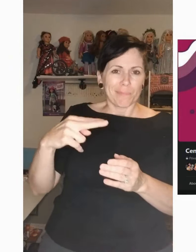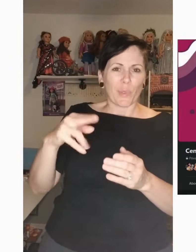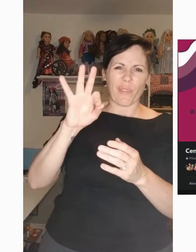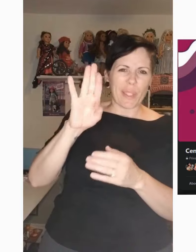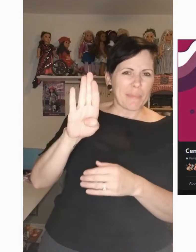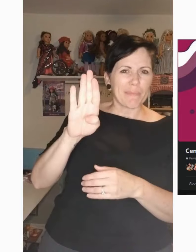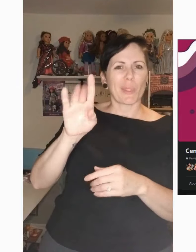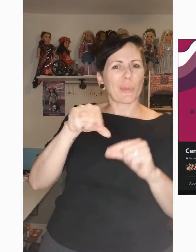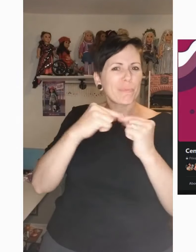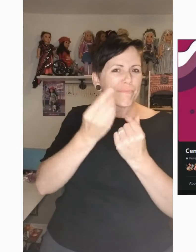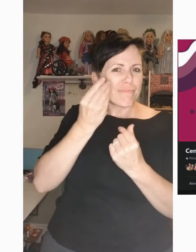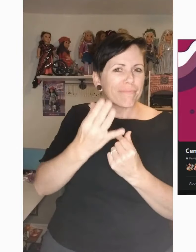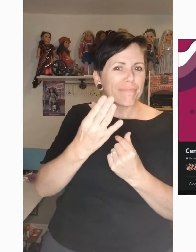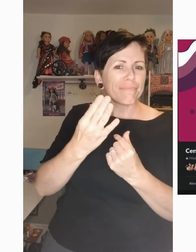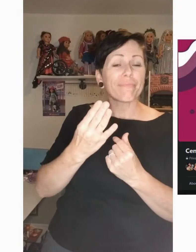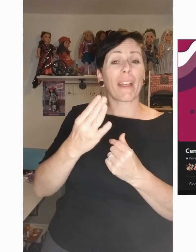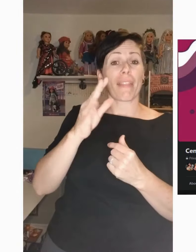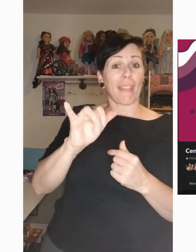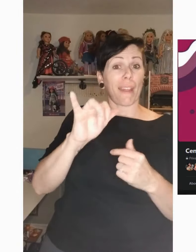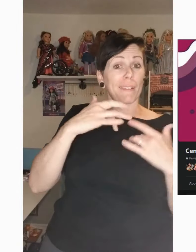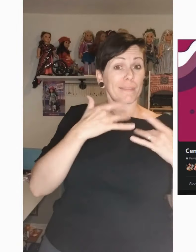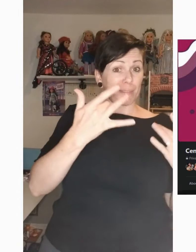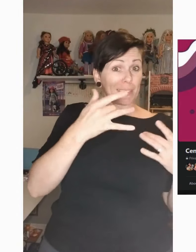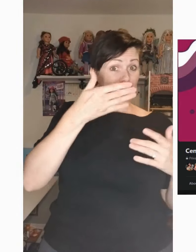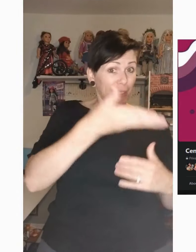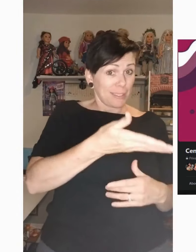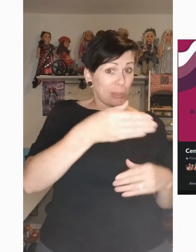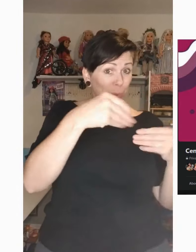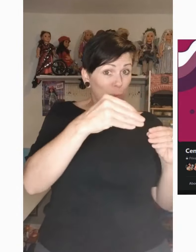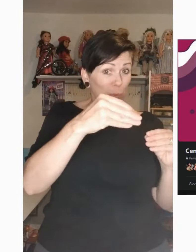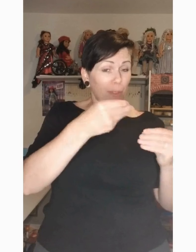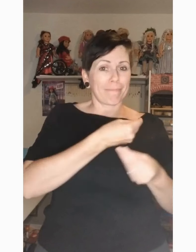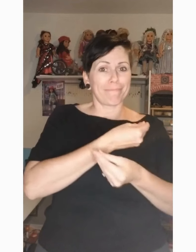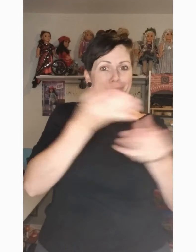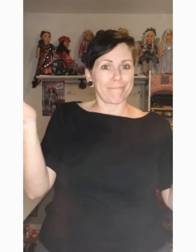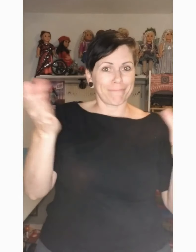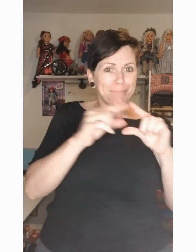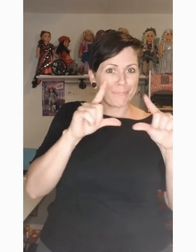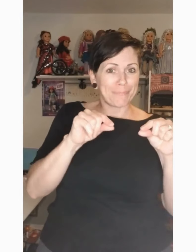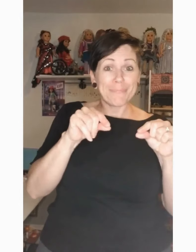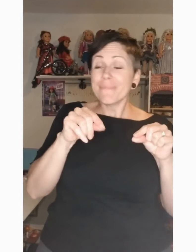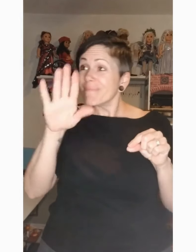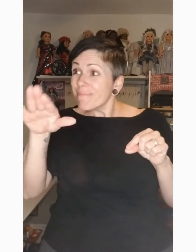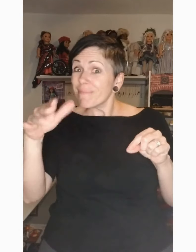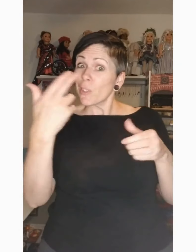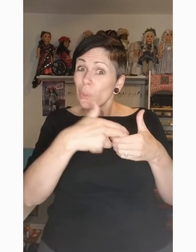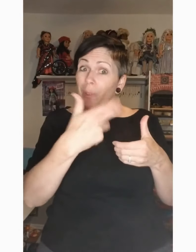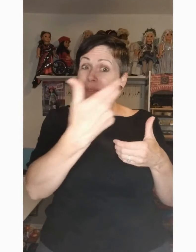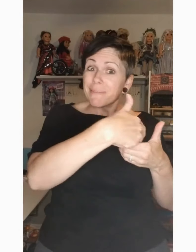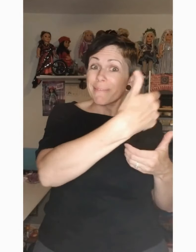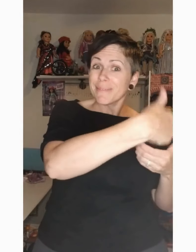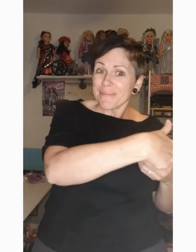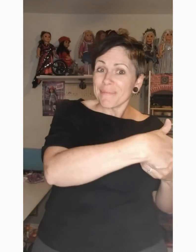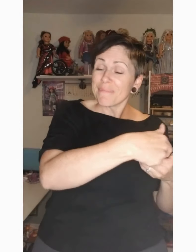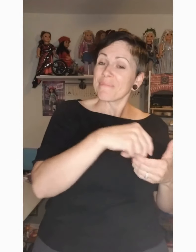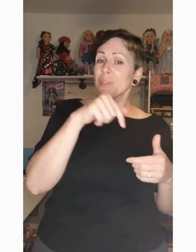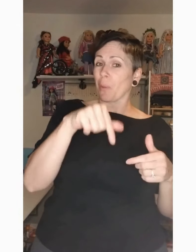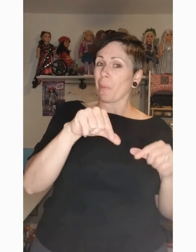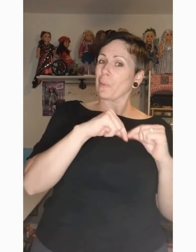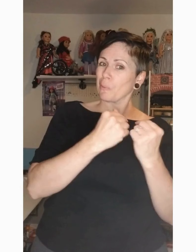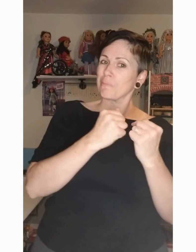we cut with the Facebook information on it. And we passed them out at the event in the store. And this little group was born, and